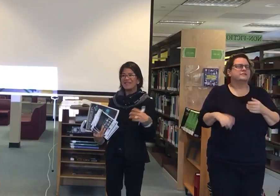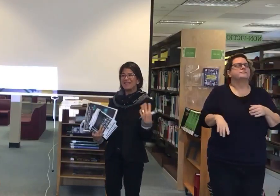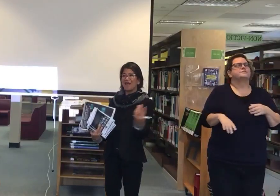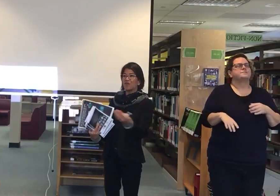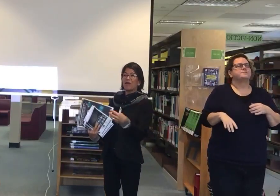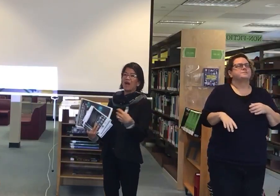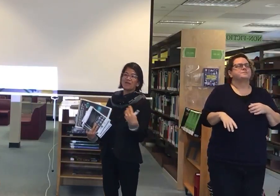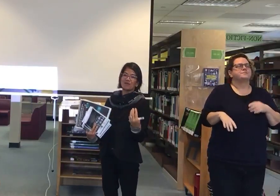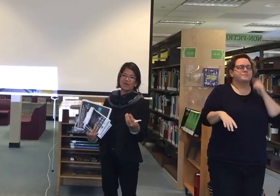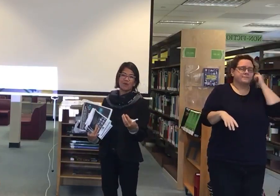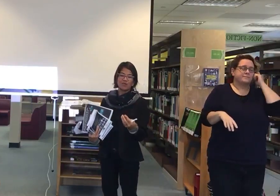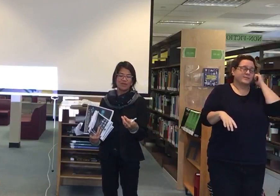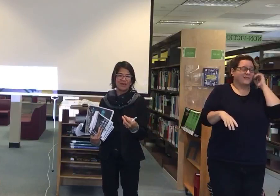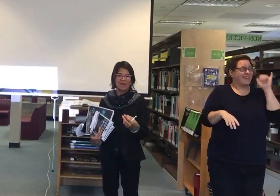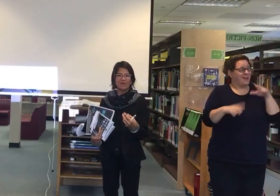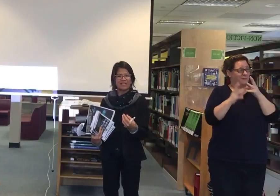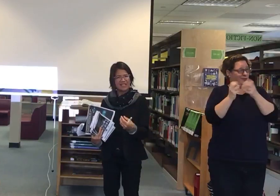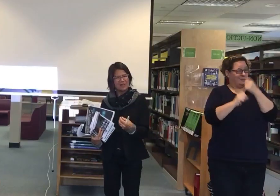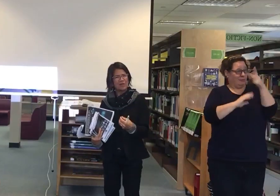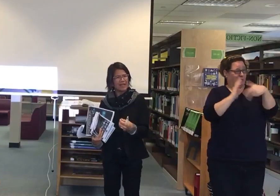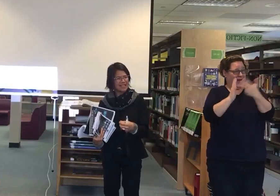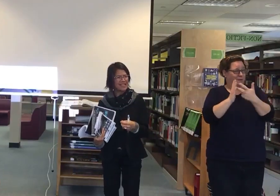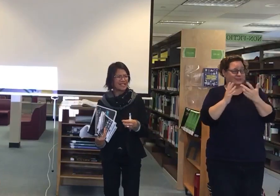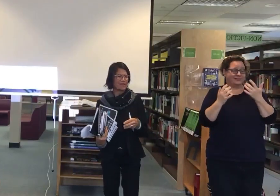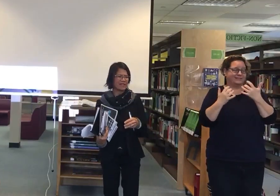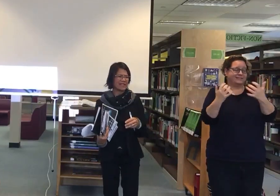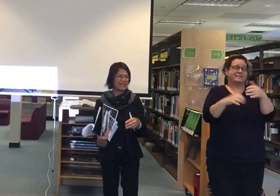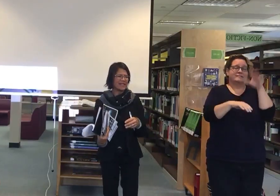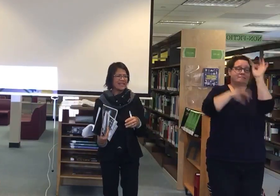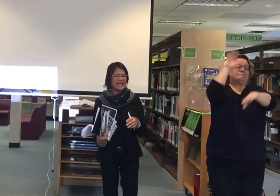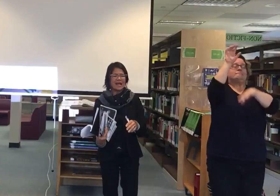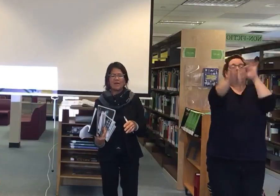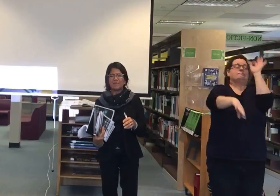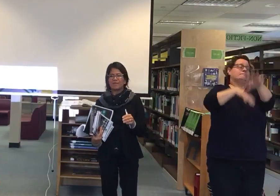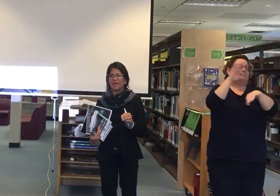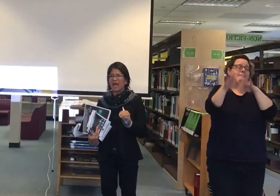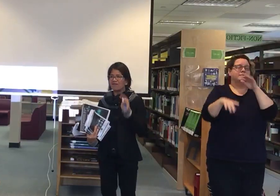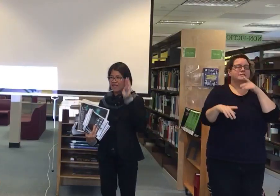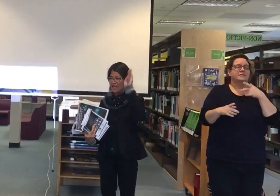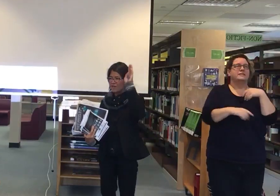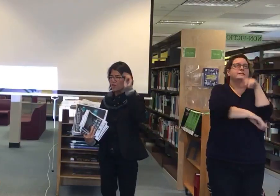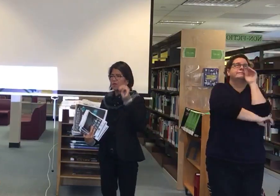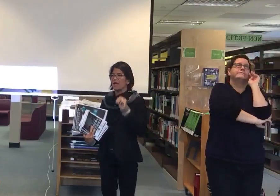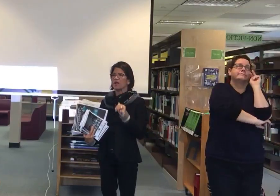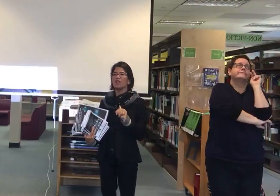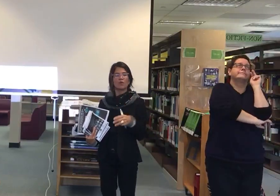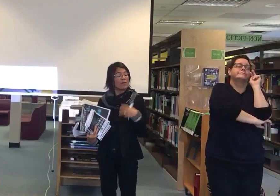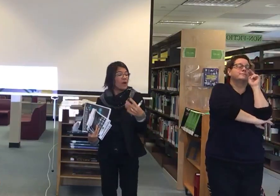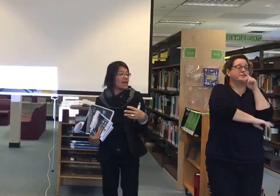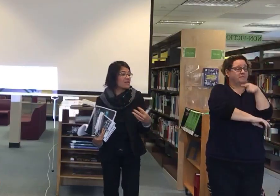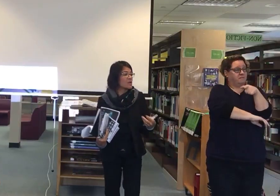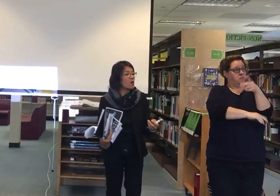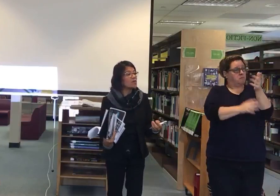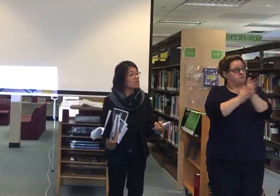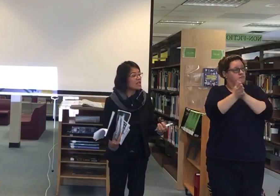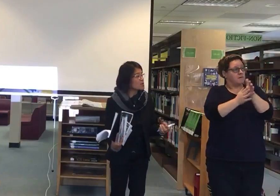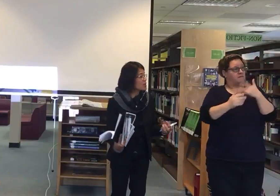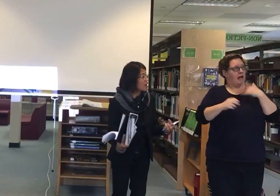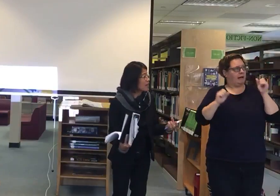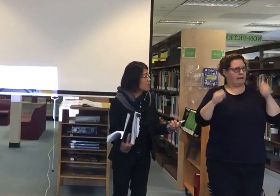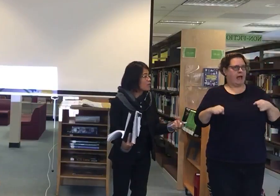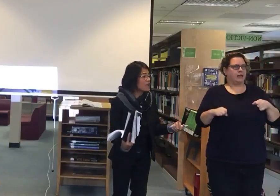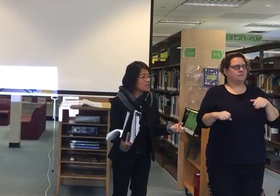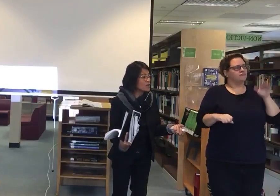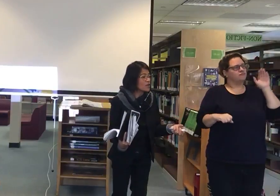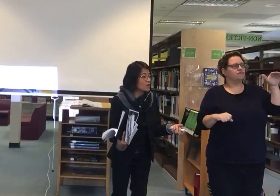But even in that 3 hours that we've worked with them, they were still reluctant to really advocate for, and, you know, we ask them, like, what would you say